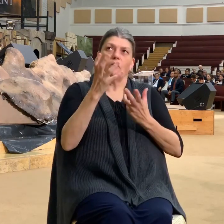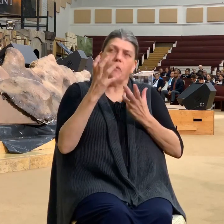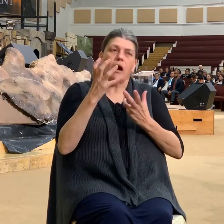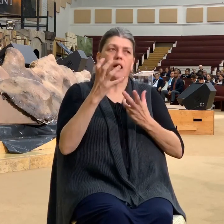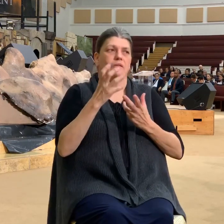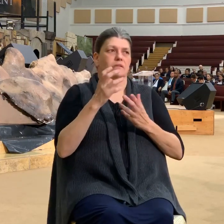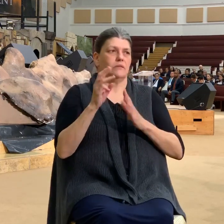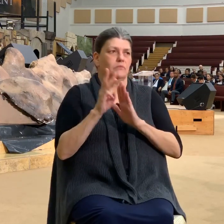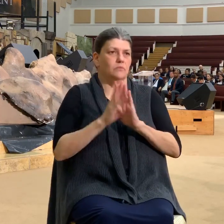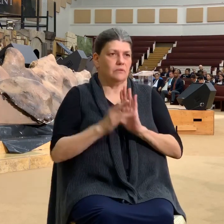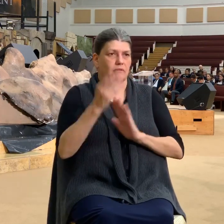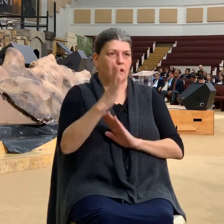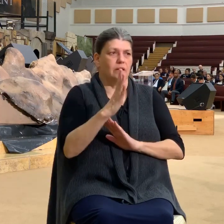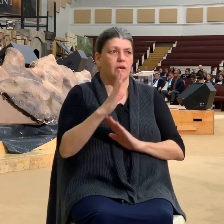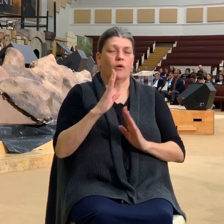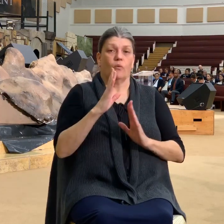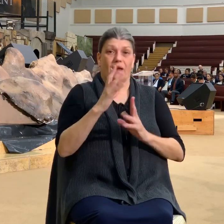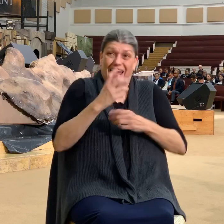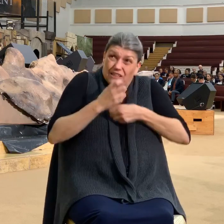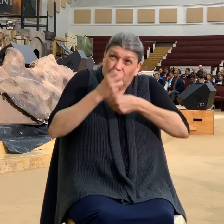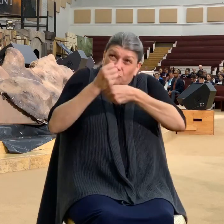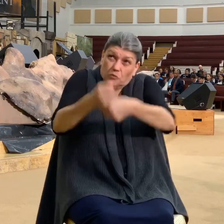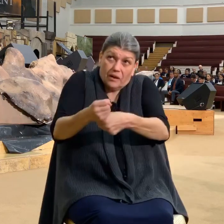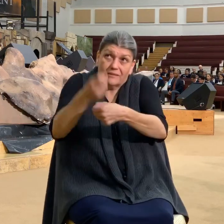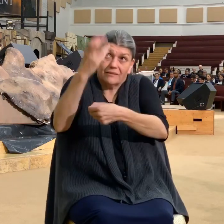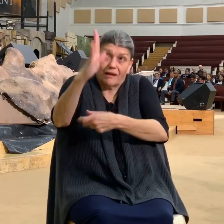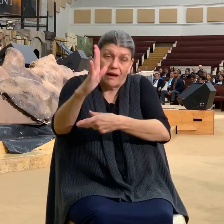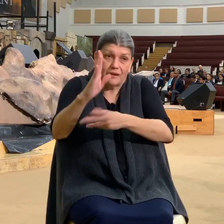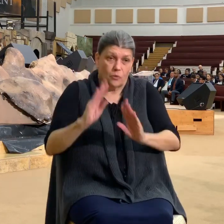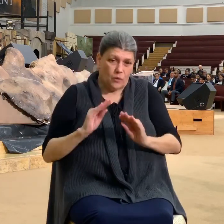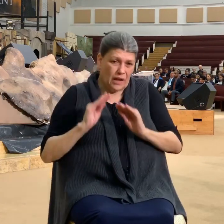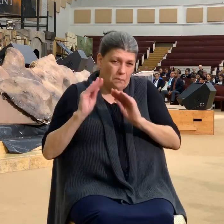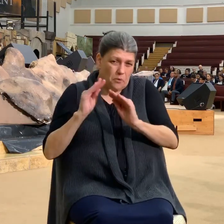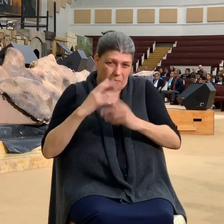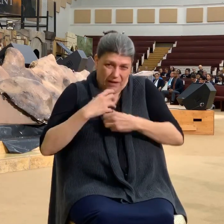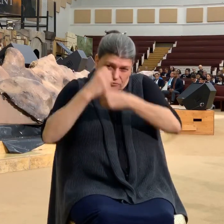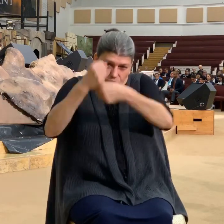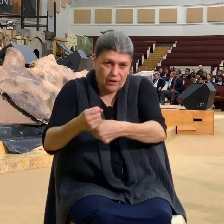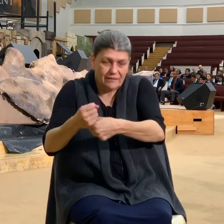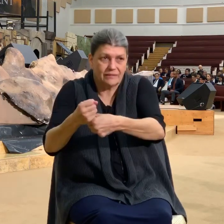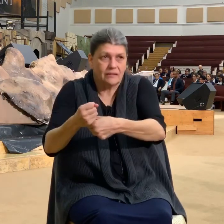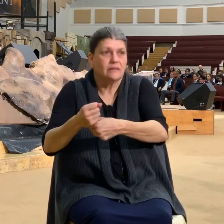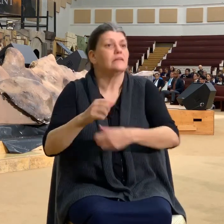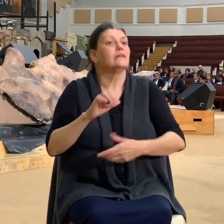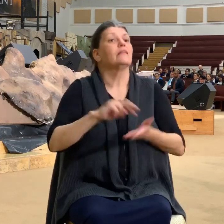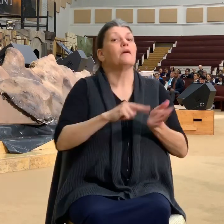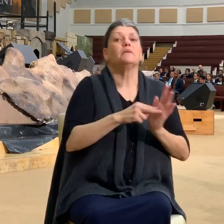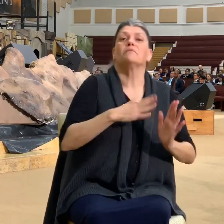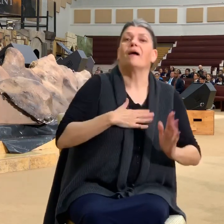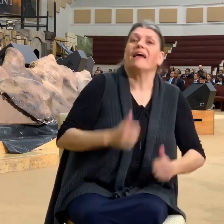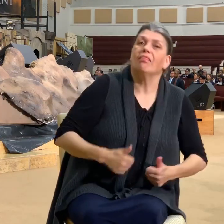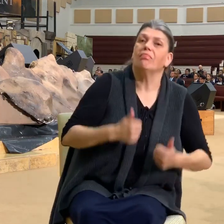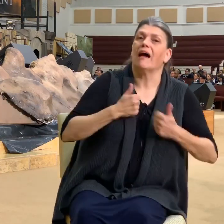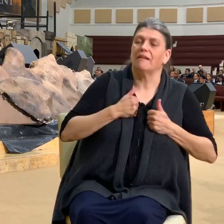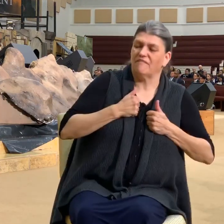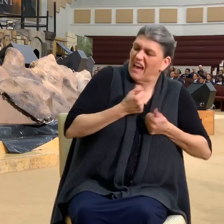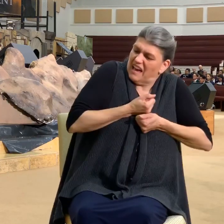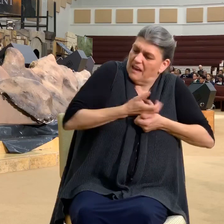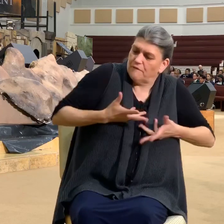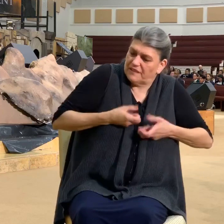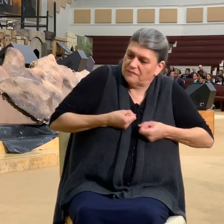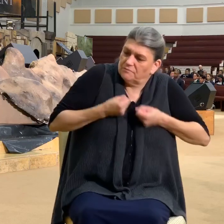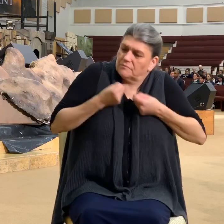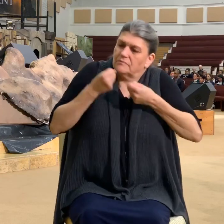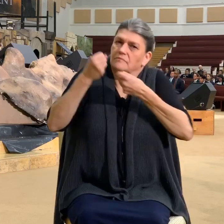in God, that means that I have put my life in God's hands. And I did that